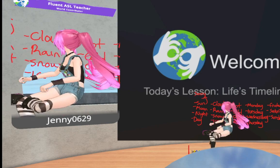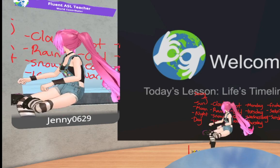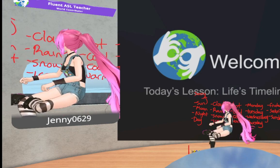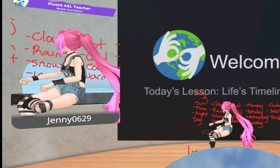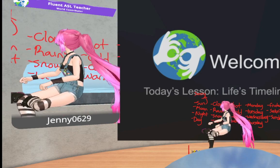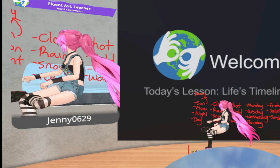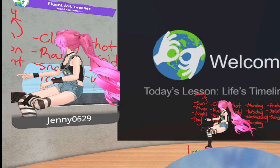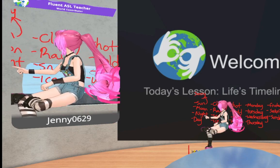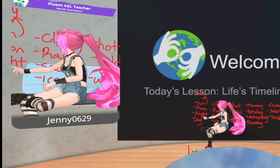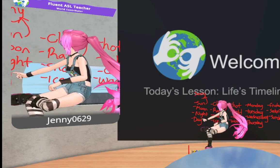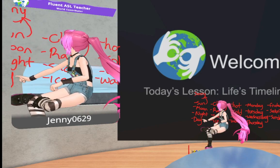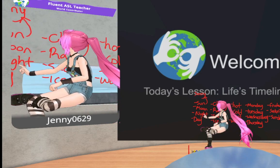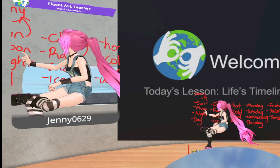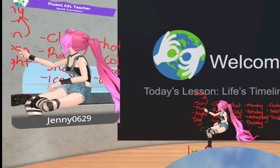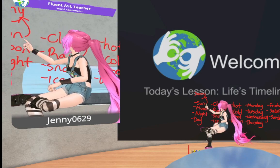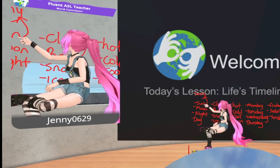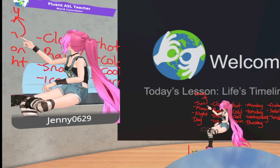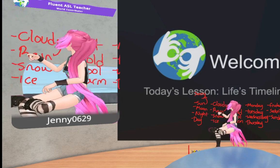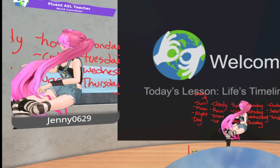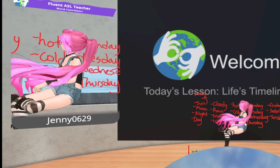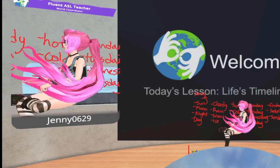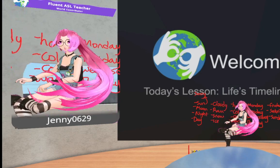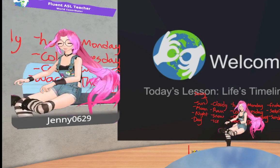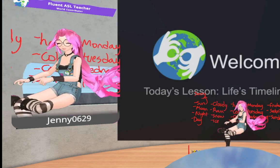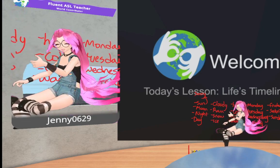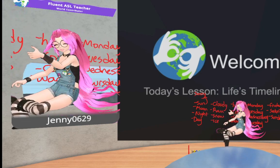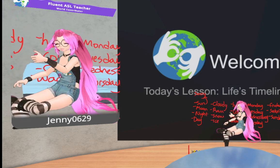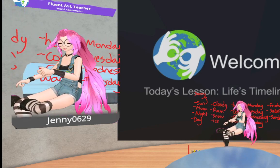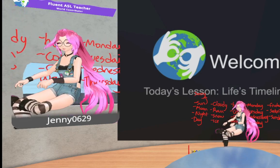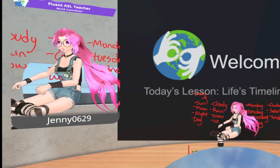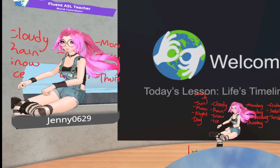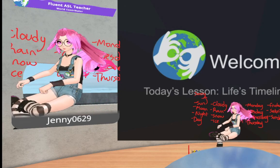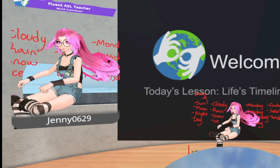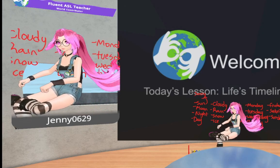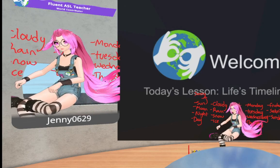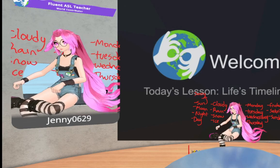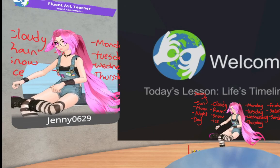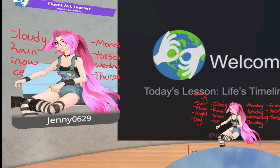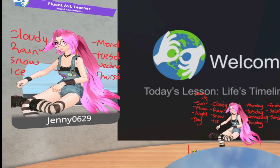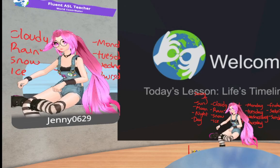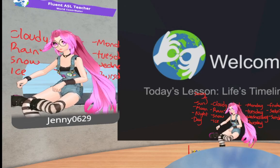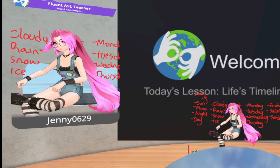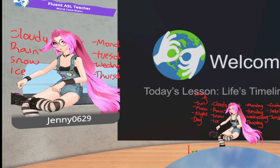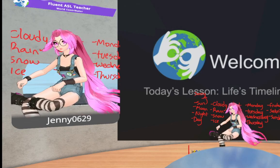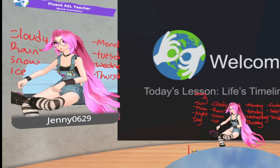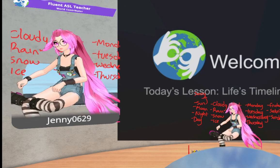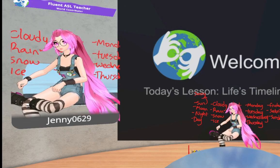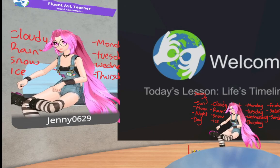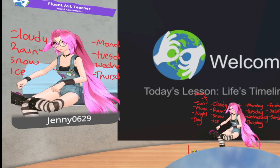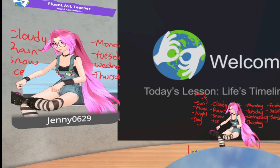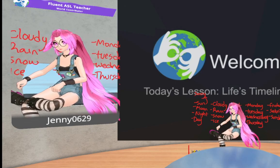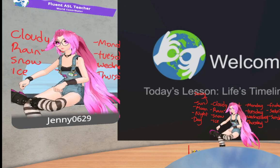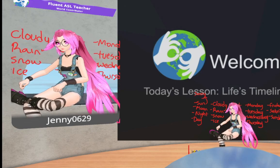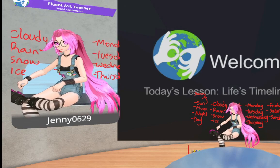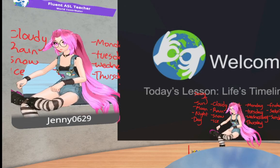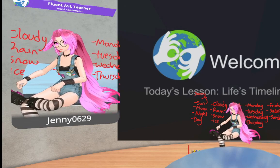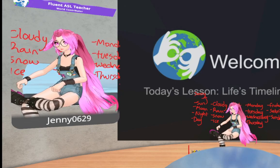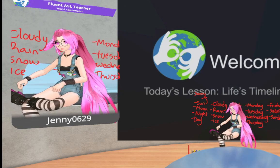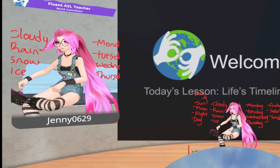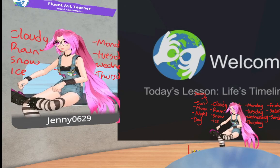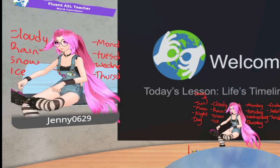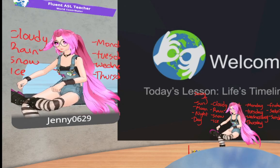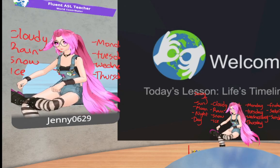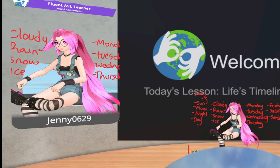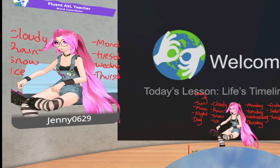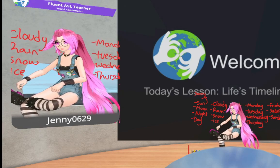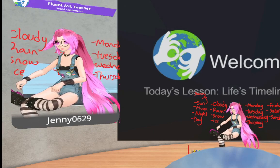Good job. So we have day, night, sun, moon. Yes. For 3 days, what is the correct